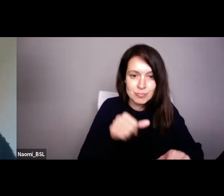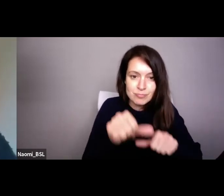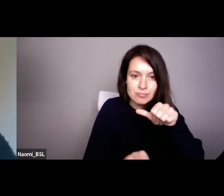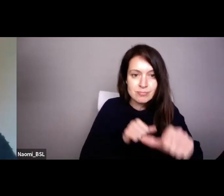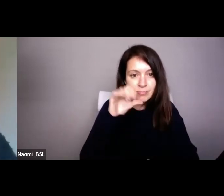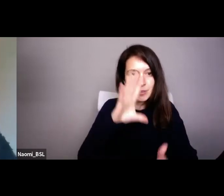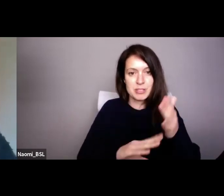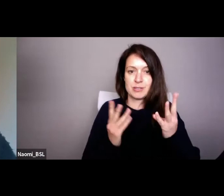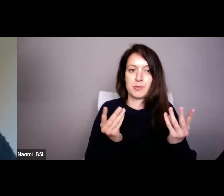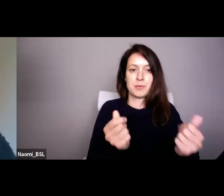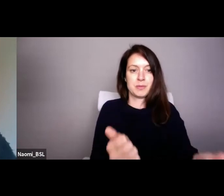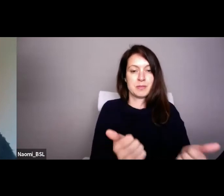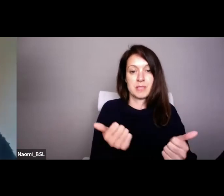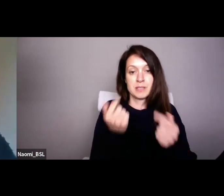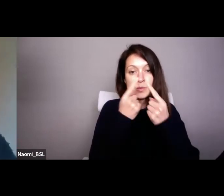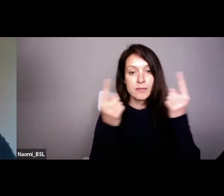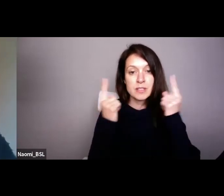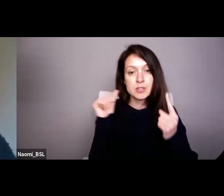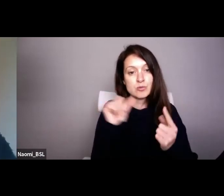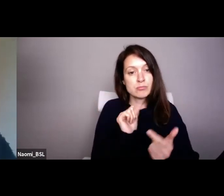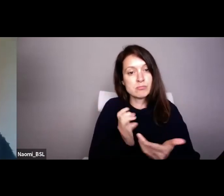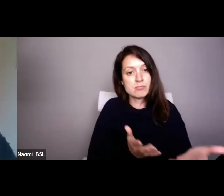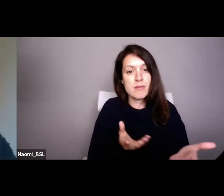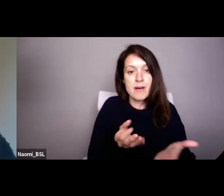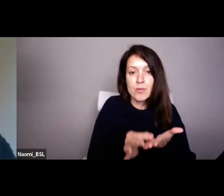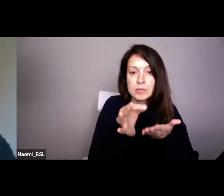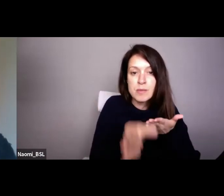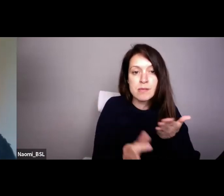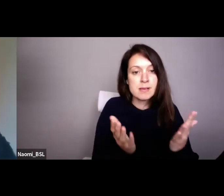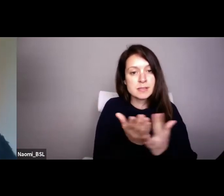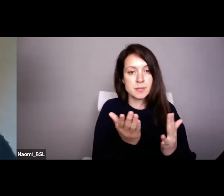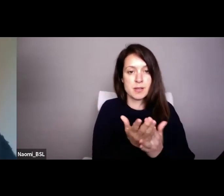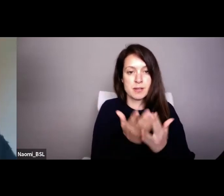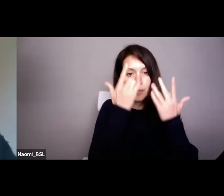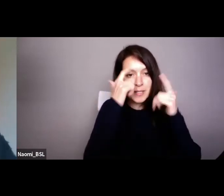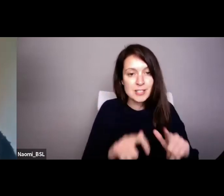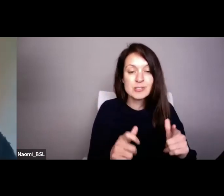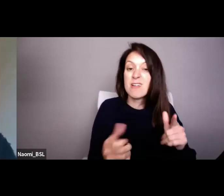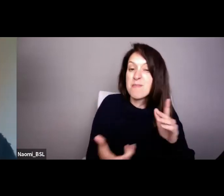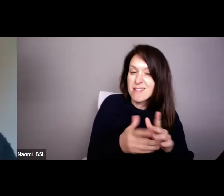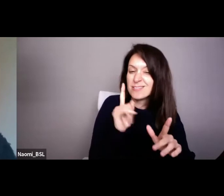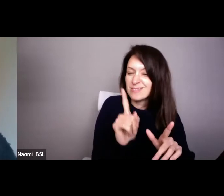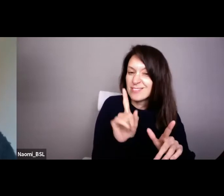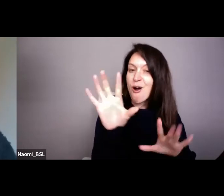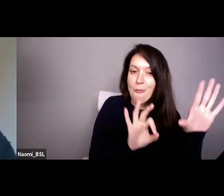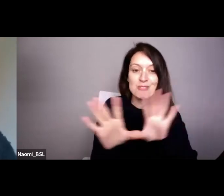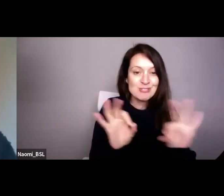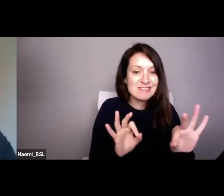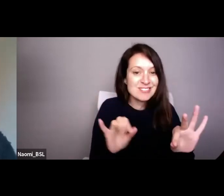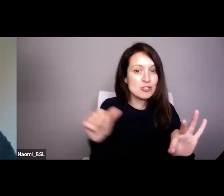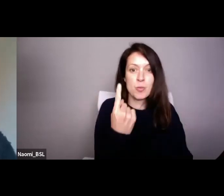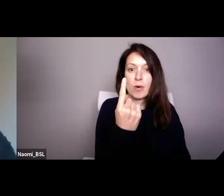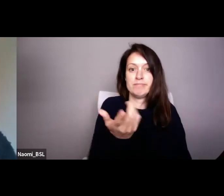to provide kind of affordable, accessible accommodation with options available as well, which I think is really key.